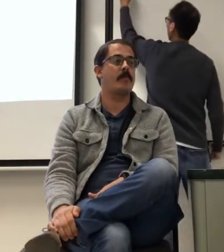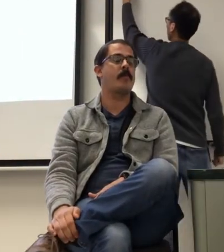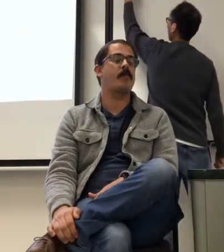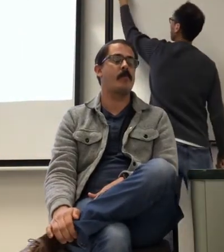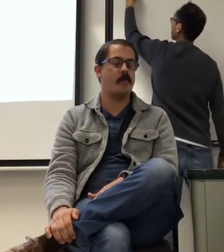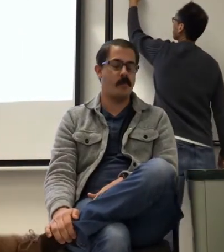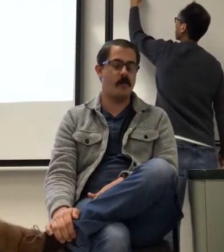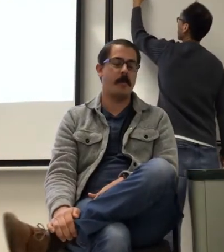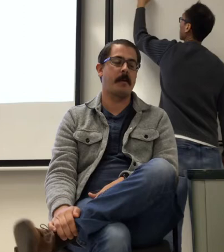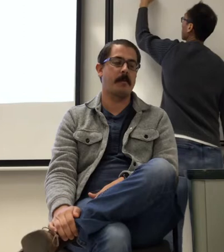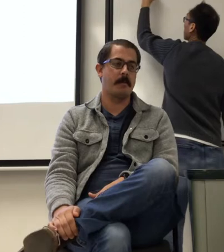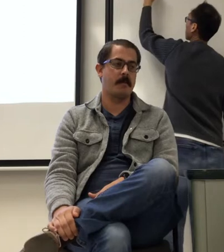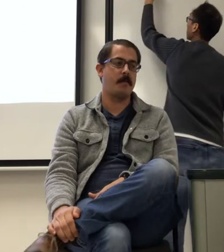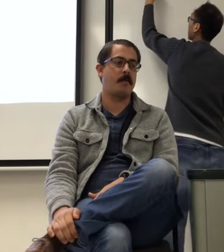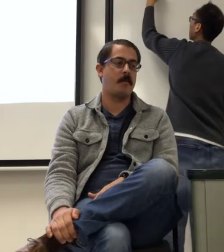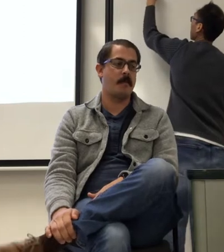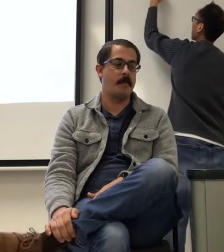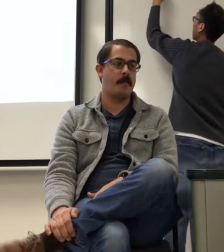What you want to do is